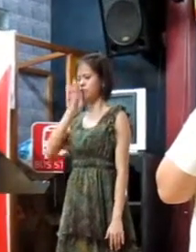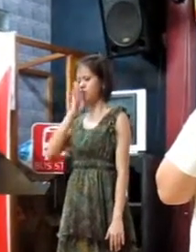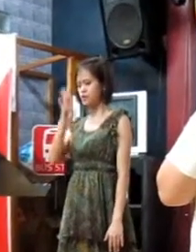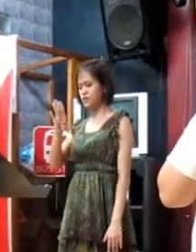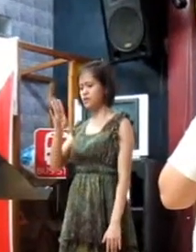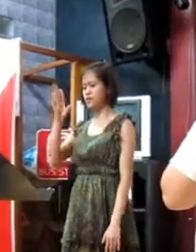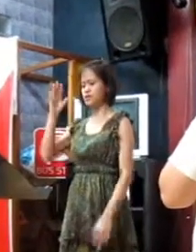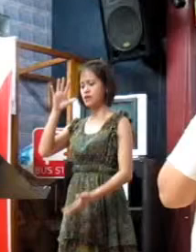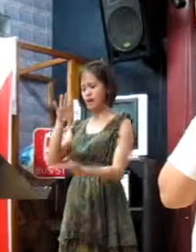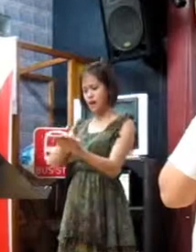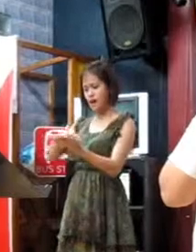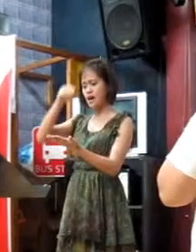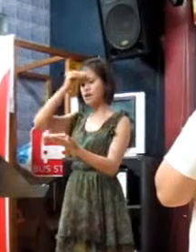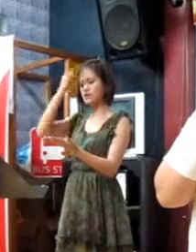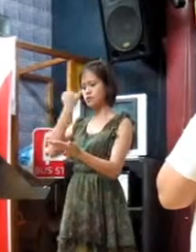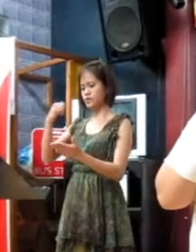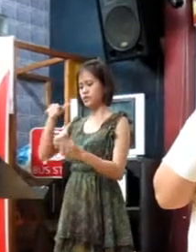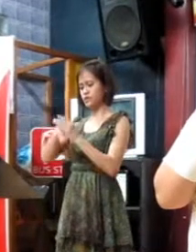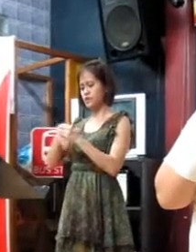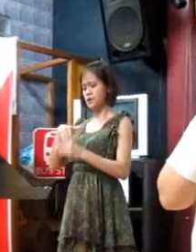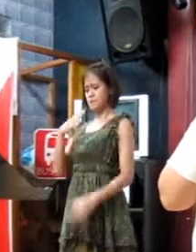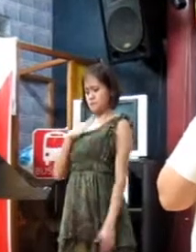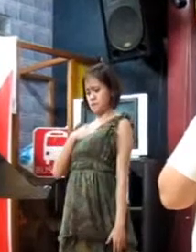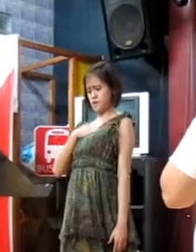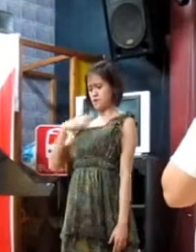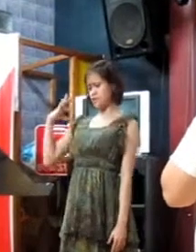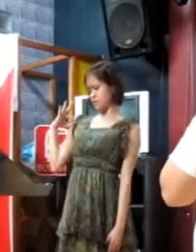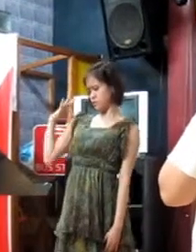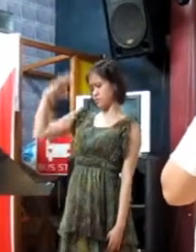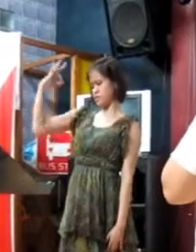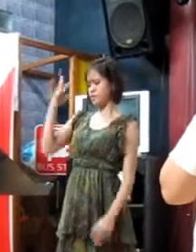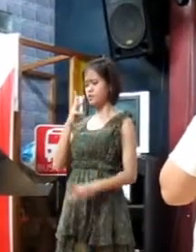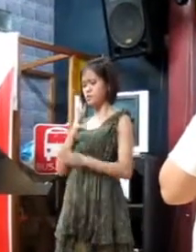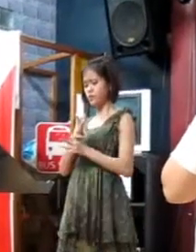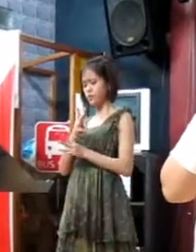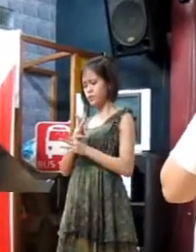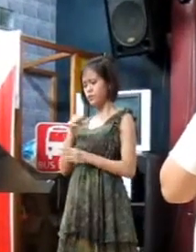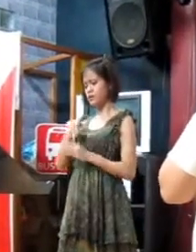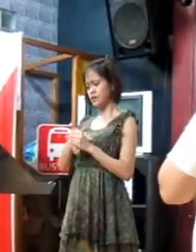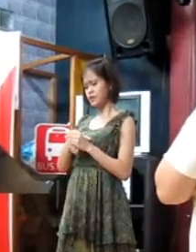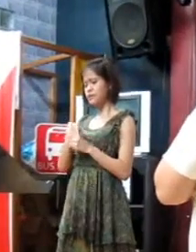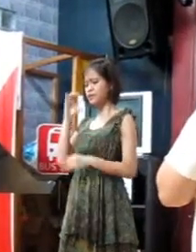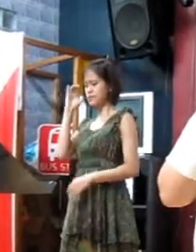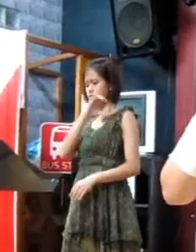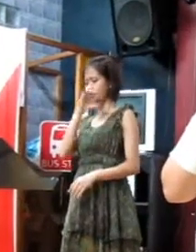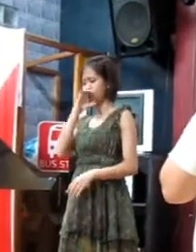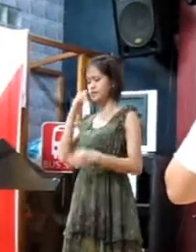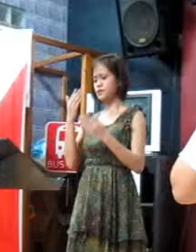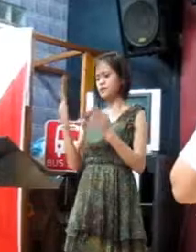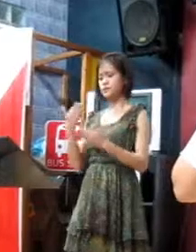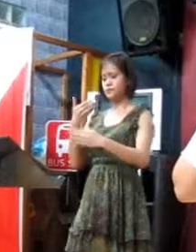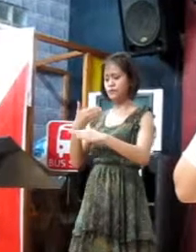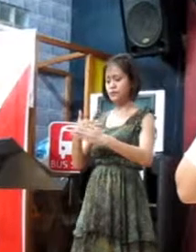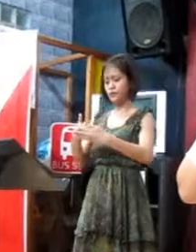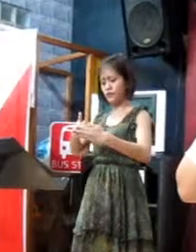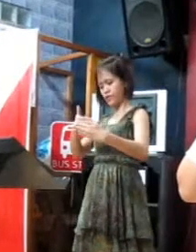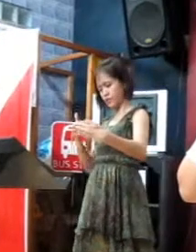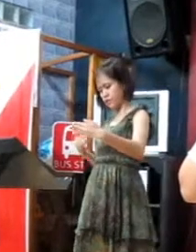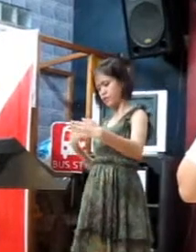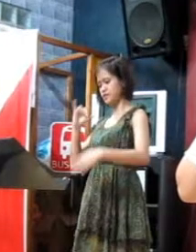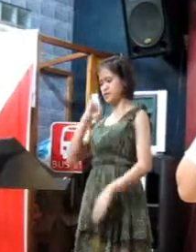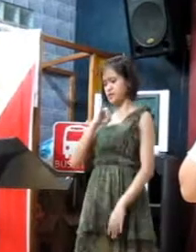all the skills that I will be learning in my voluntary work in Cebu.